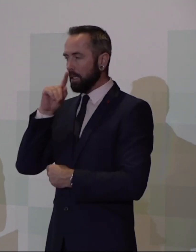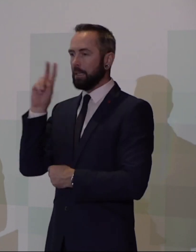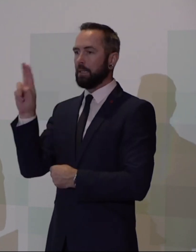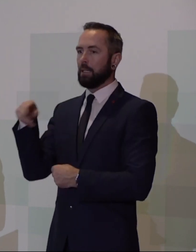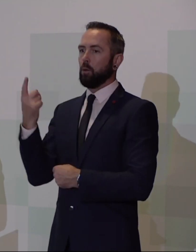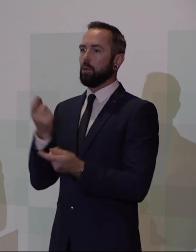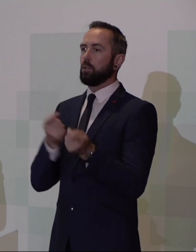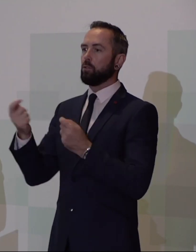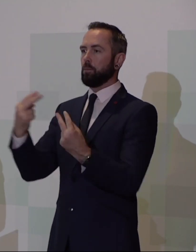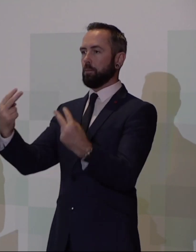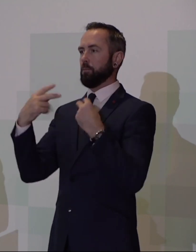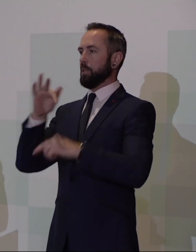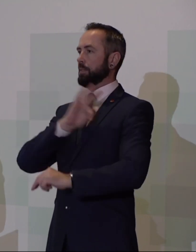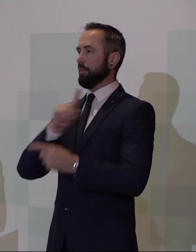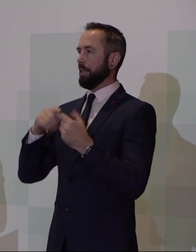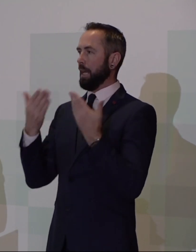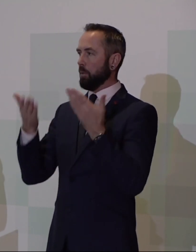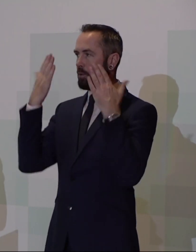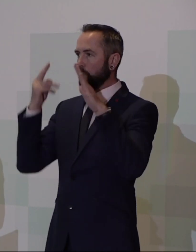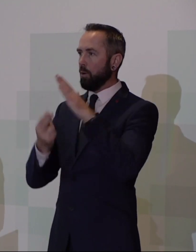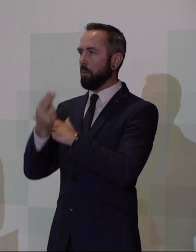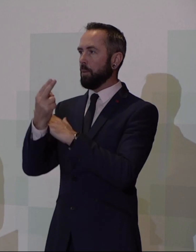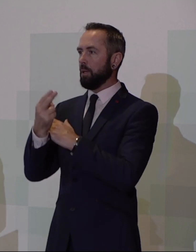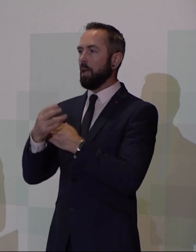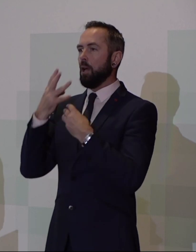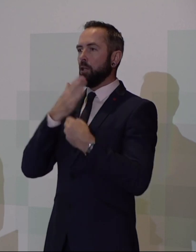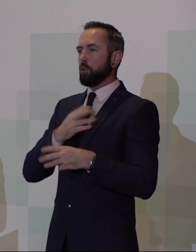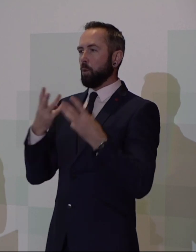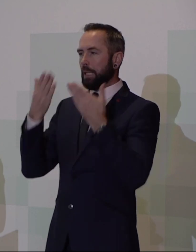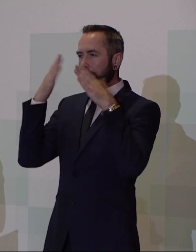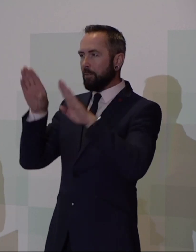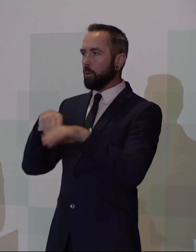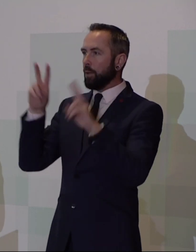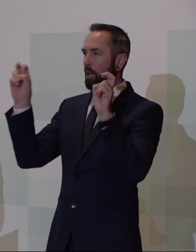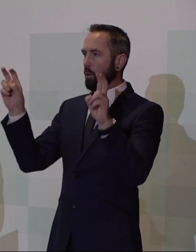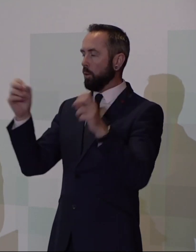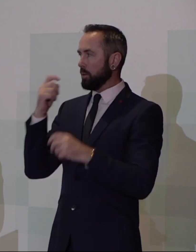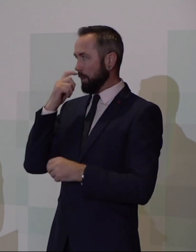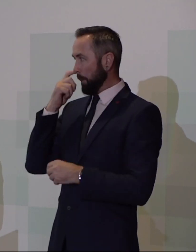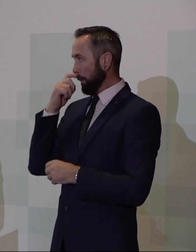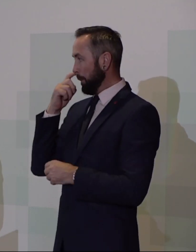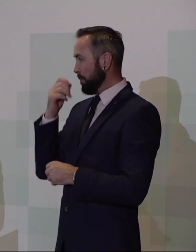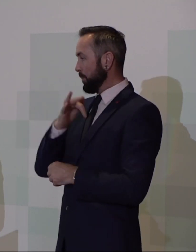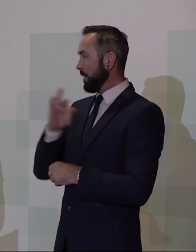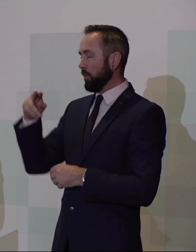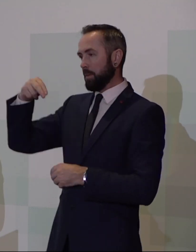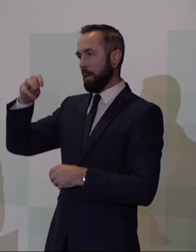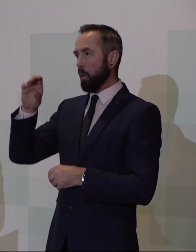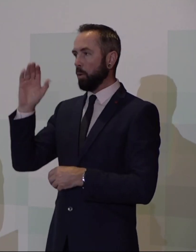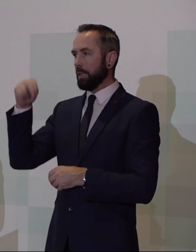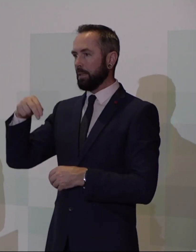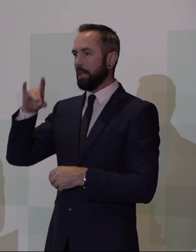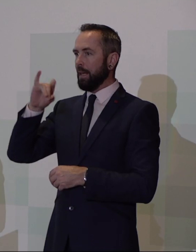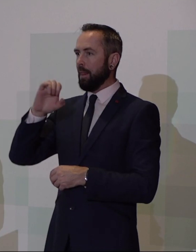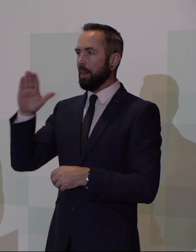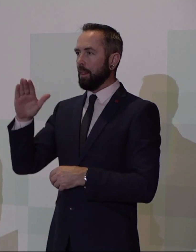perception we have of ourselves and how we show up. And I just want to leave you with a quote. It's from Napoleon Hill. He's the author of